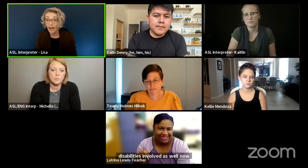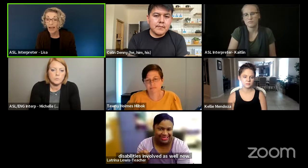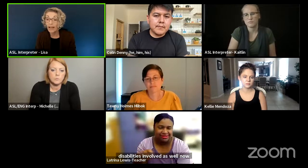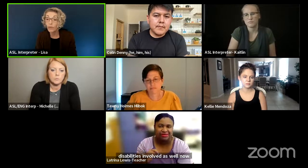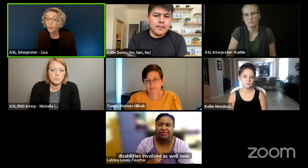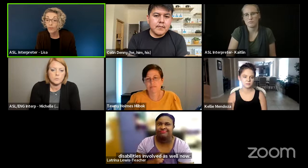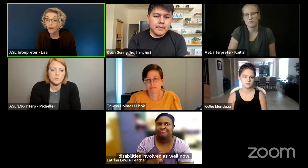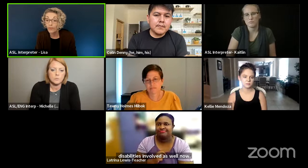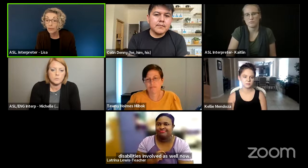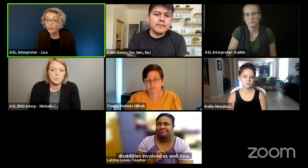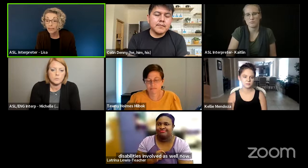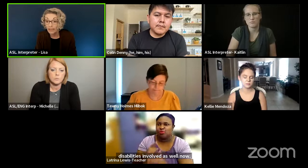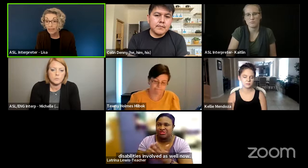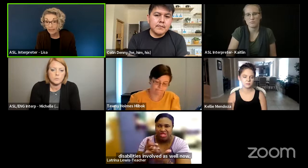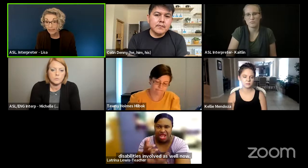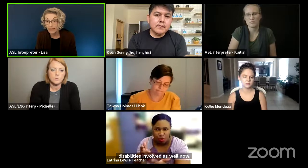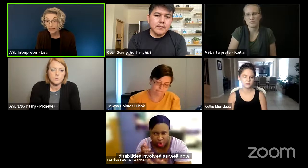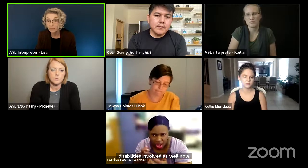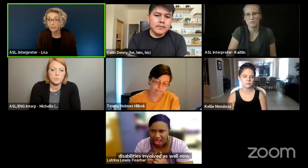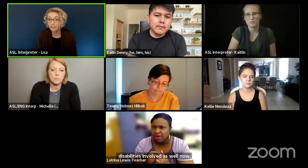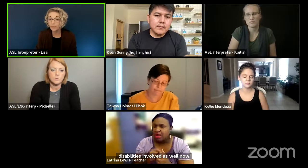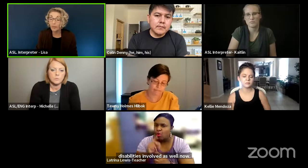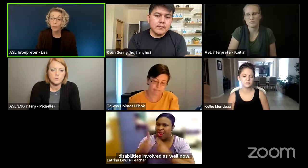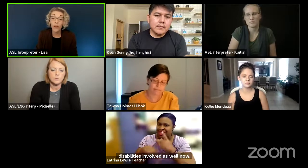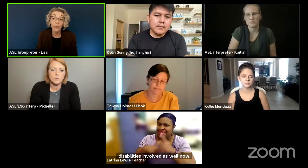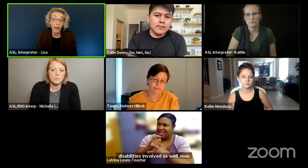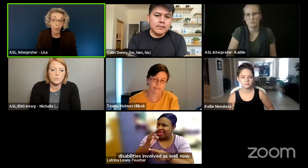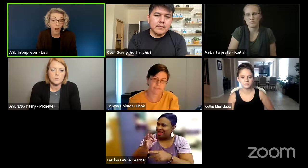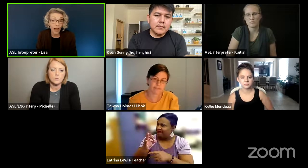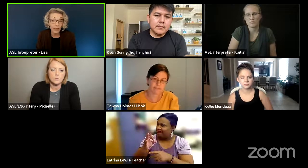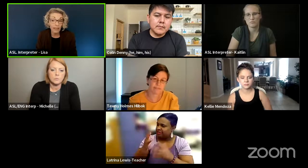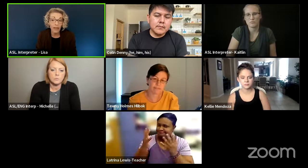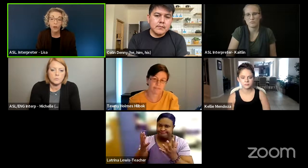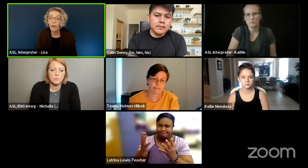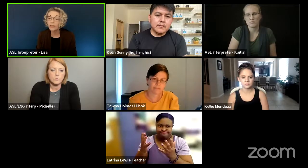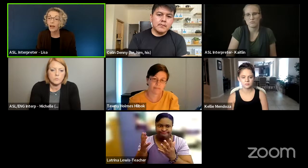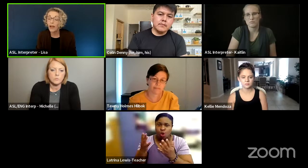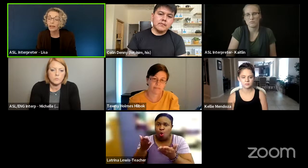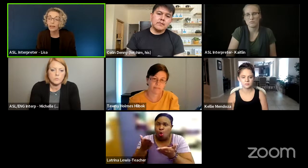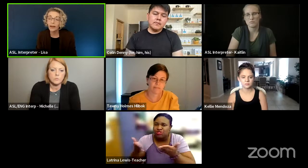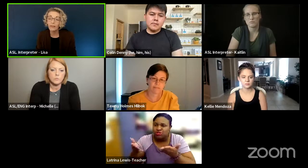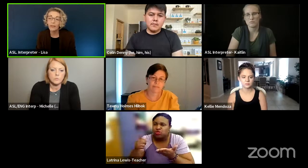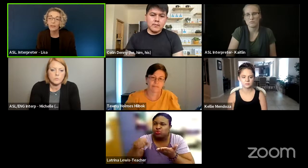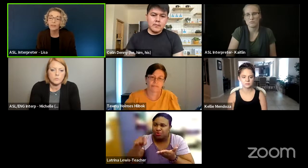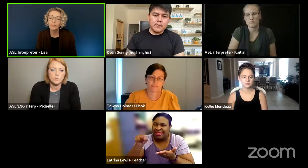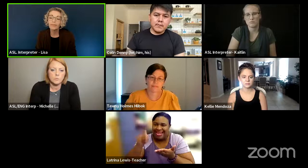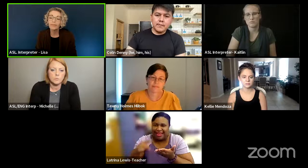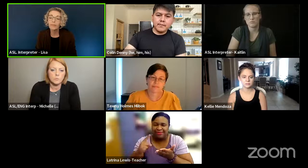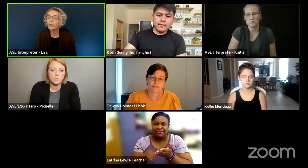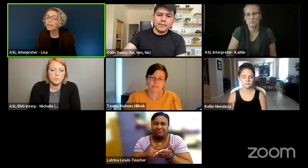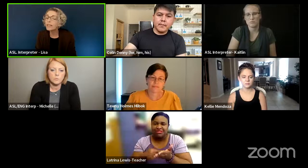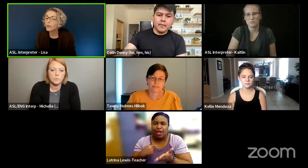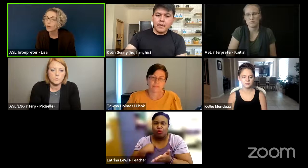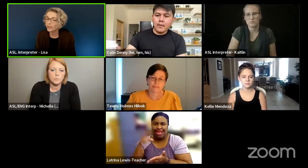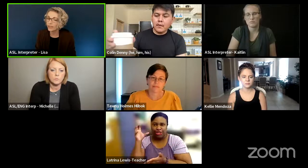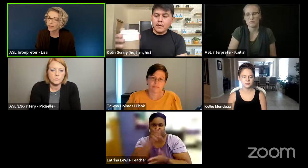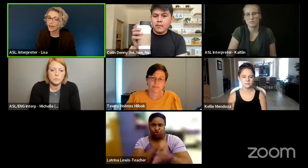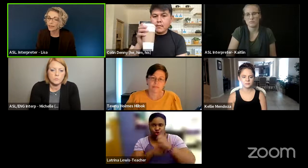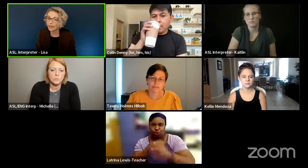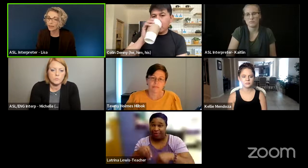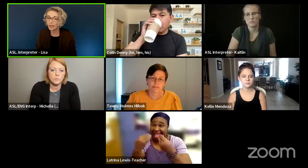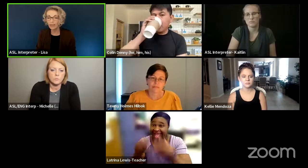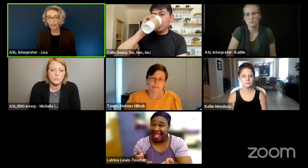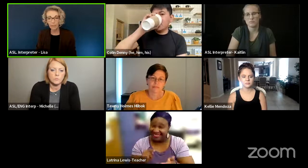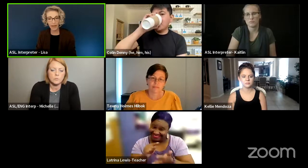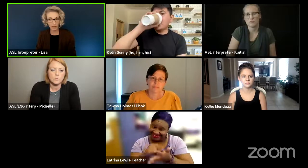for that, ask what their family needs, what they want, what kind of resources do